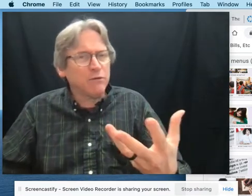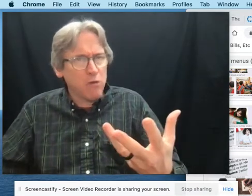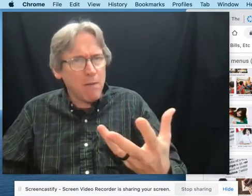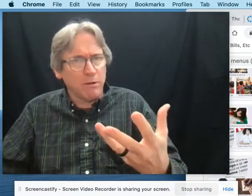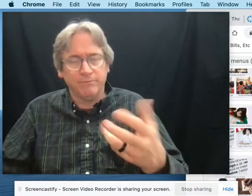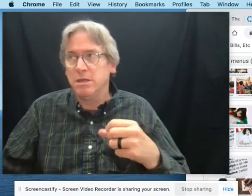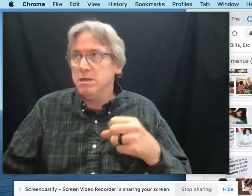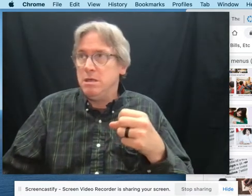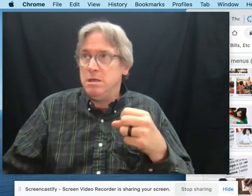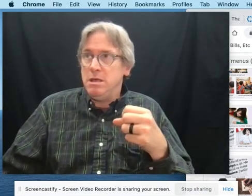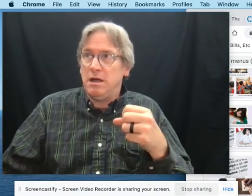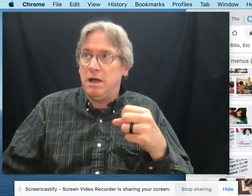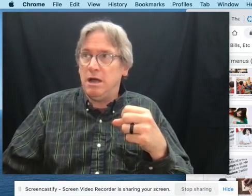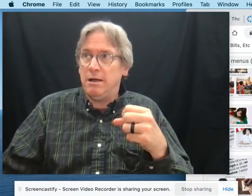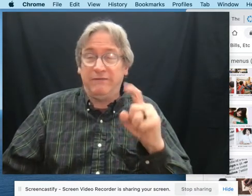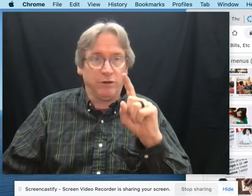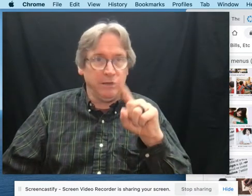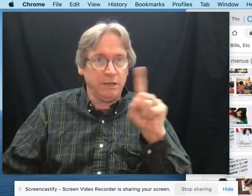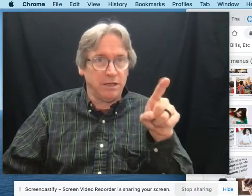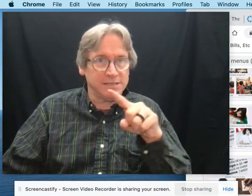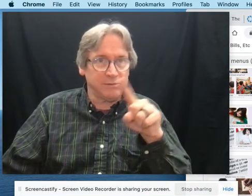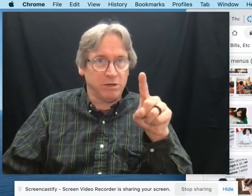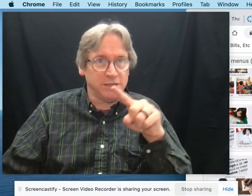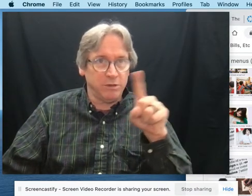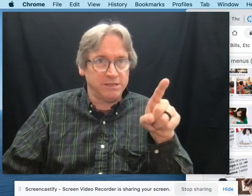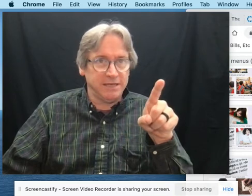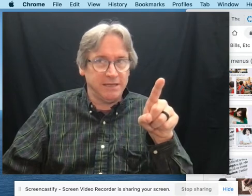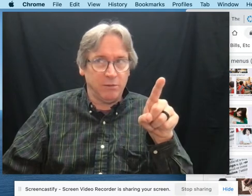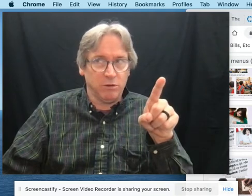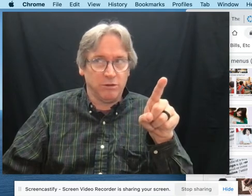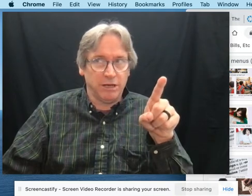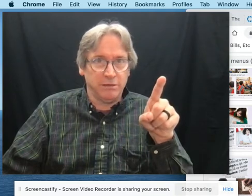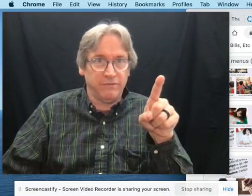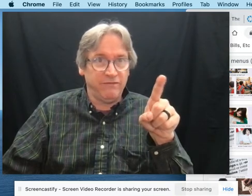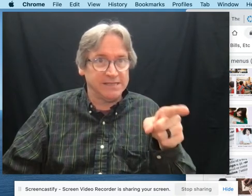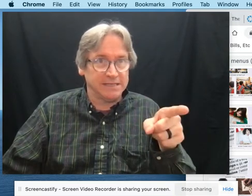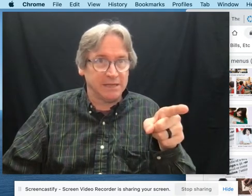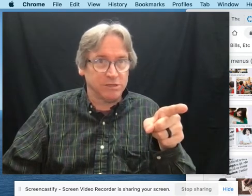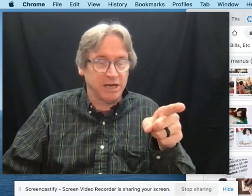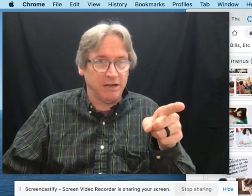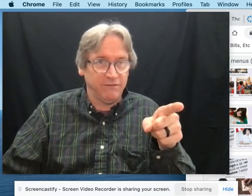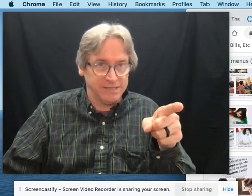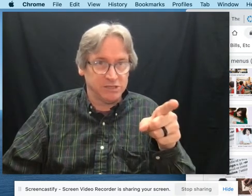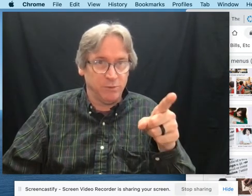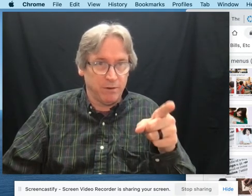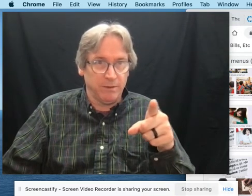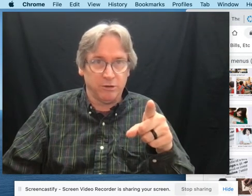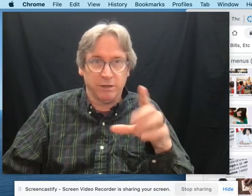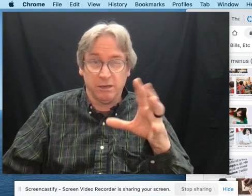sign for problem, if you're in the class where someone said they were learning physics, they were studying physics, we probably learned it. If